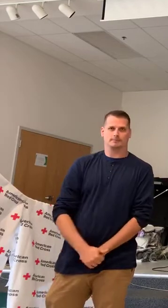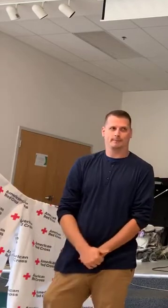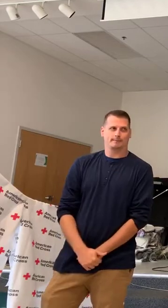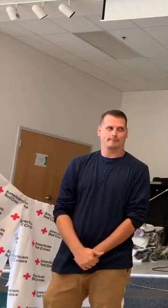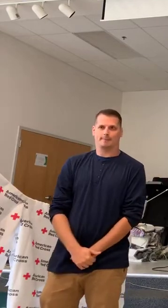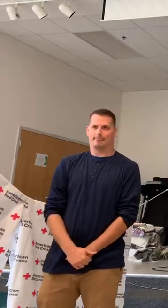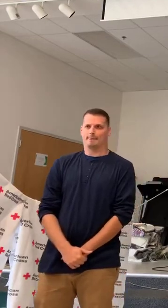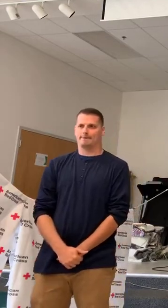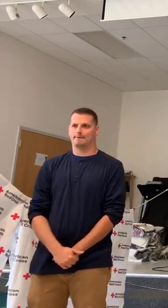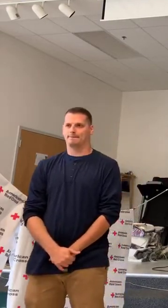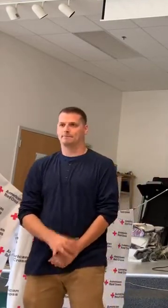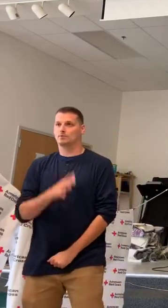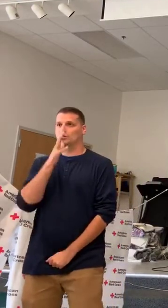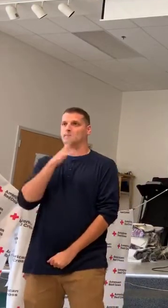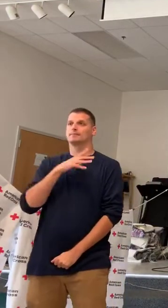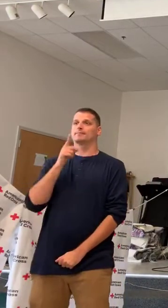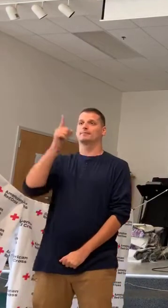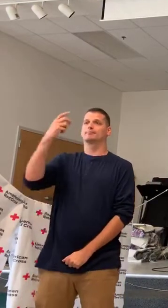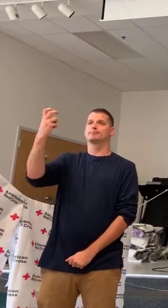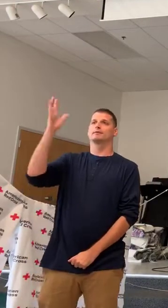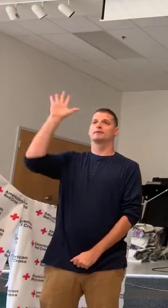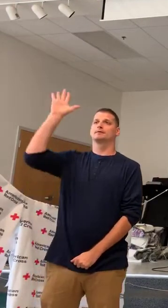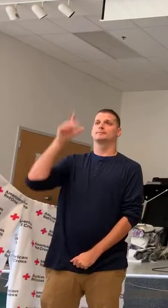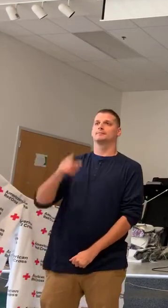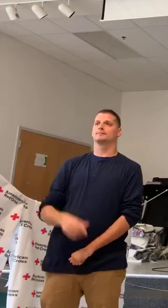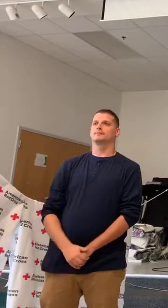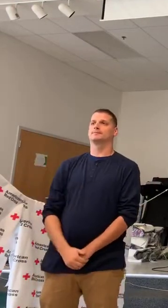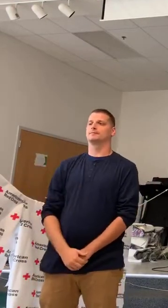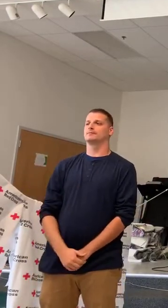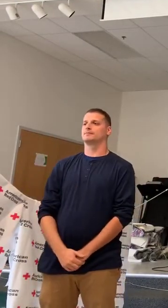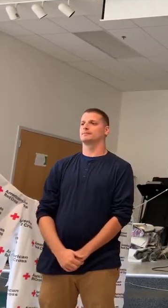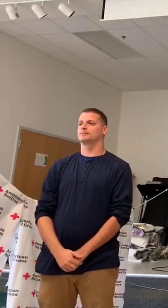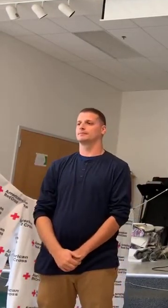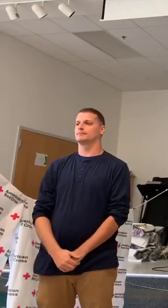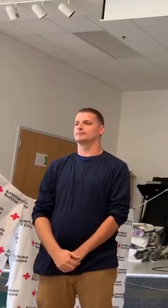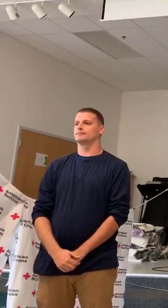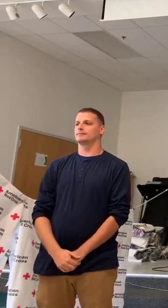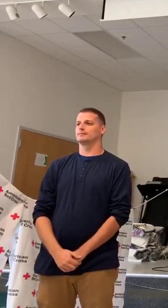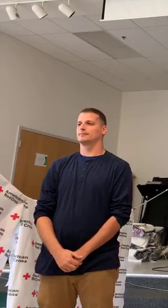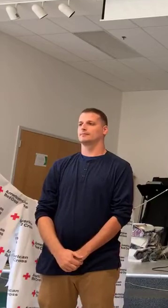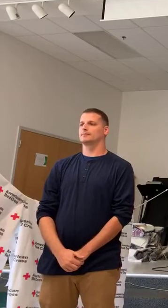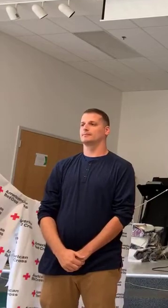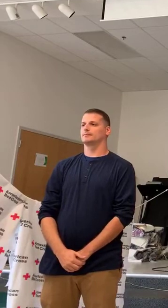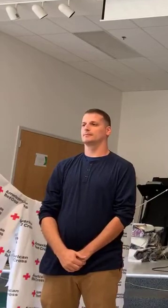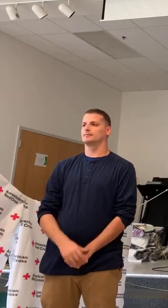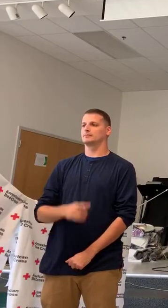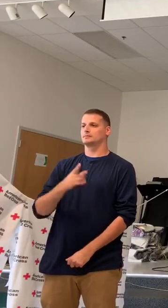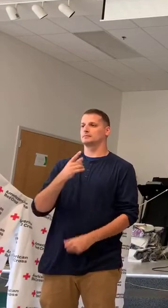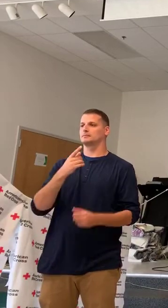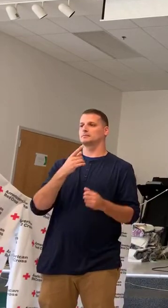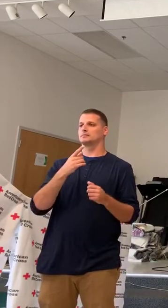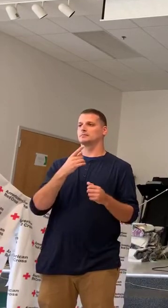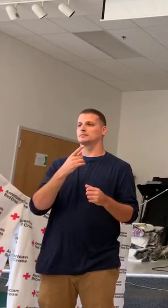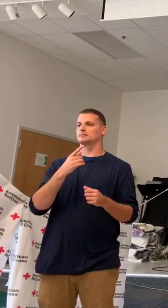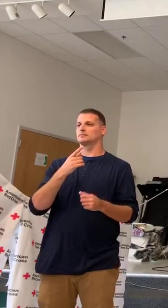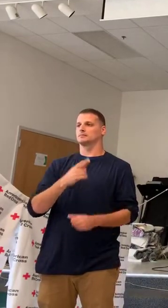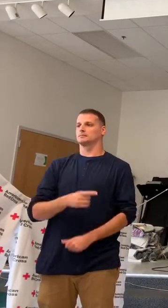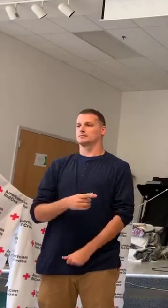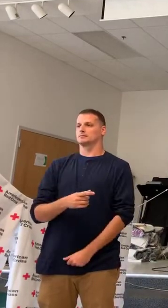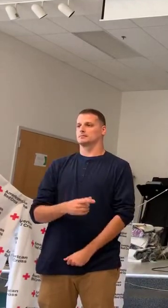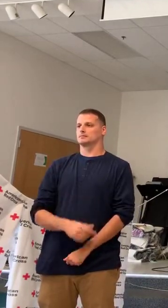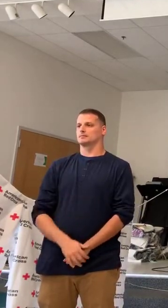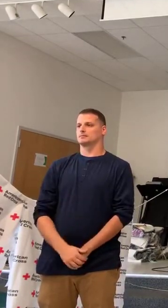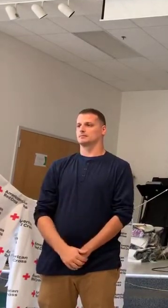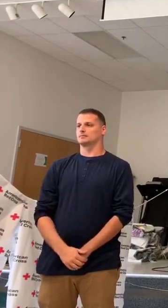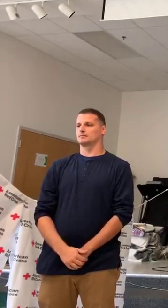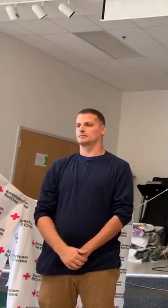Ma'am in the back. Yes, lots of us are going back to our homes. A lot of us are going to wood stoves. Sorry, I was asking